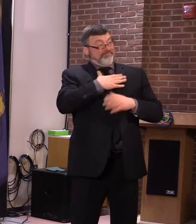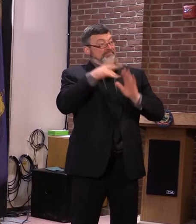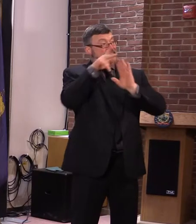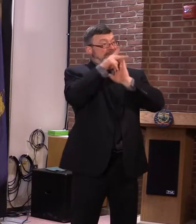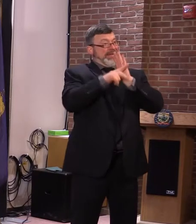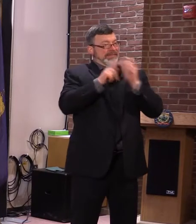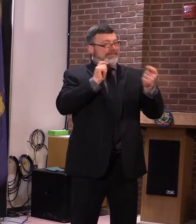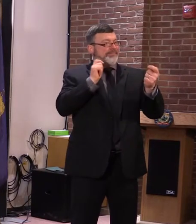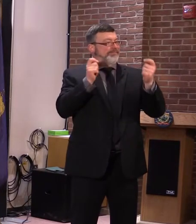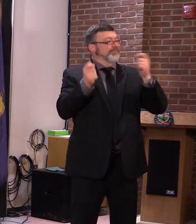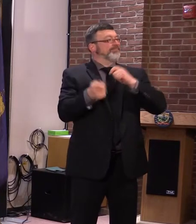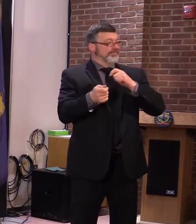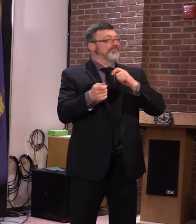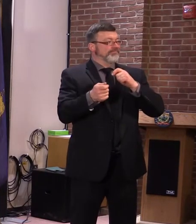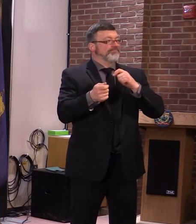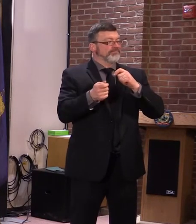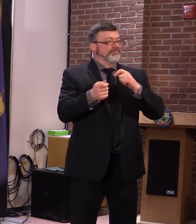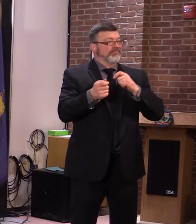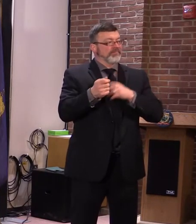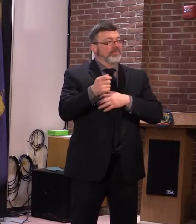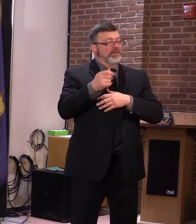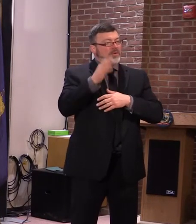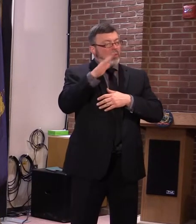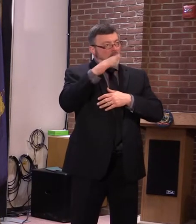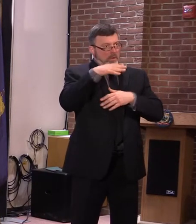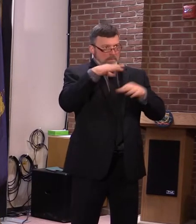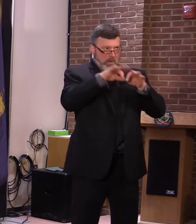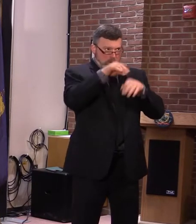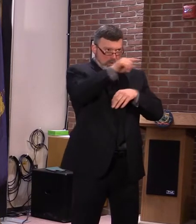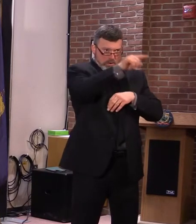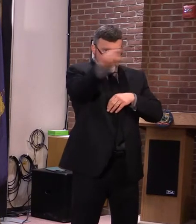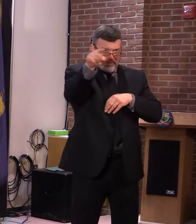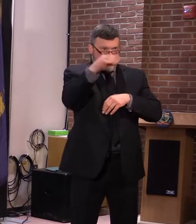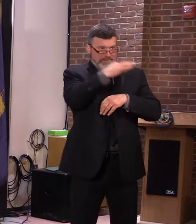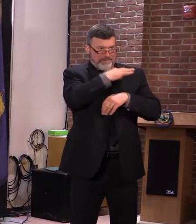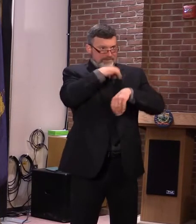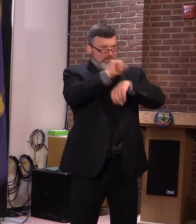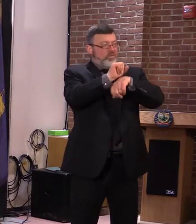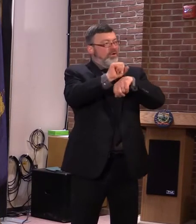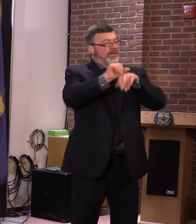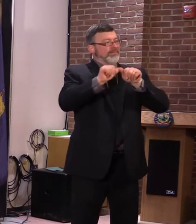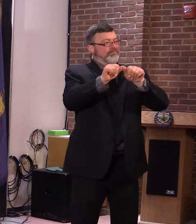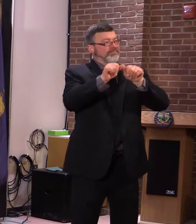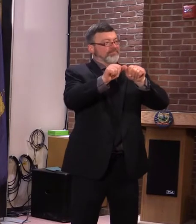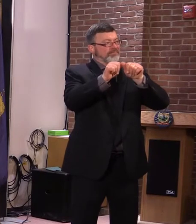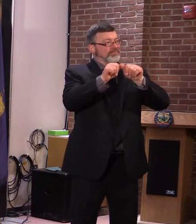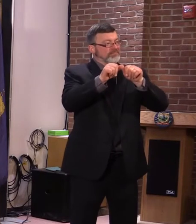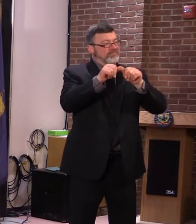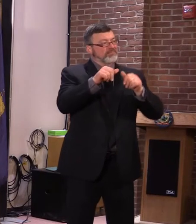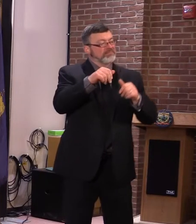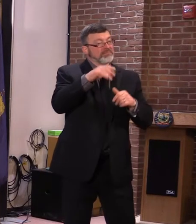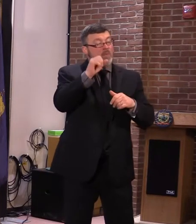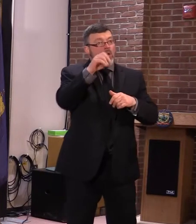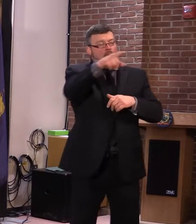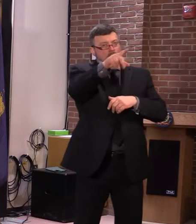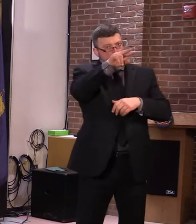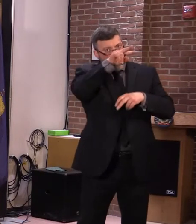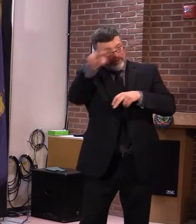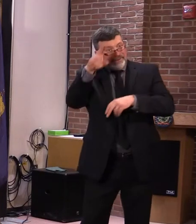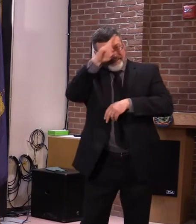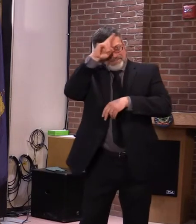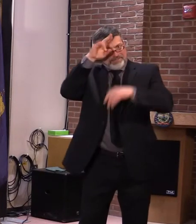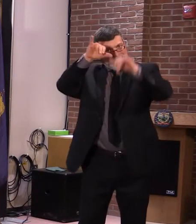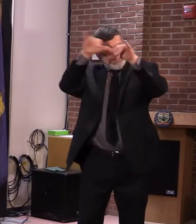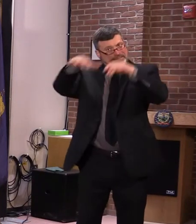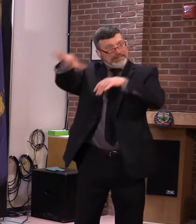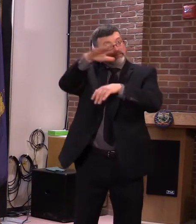are holding strong, but they could use your recognition and encouragement. As you'll recall, at the beginning of the pandemic, there was a lot